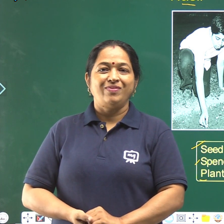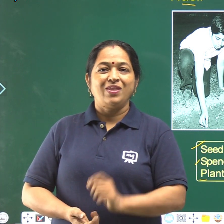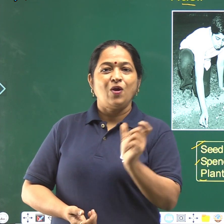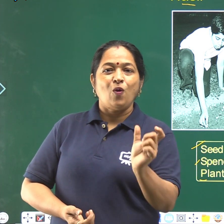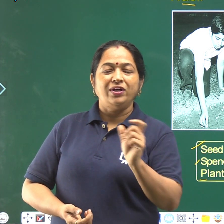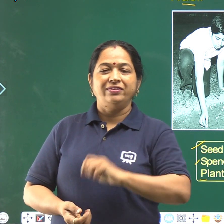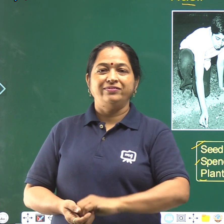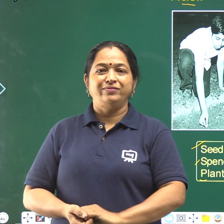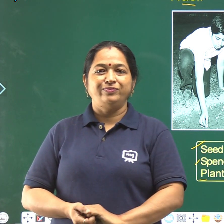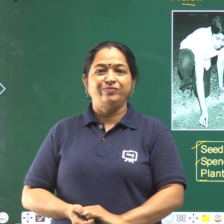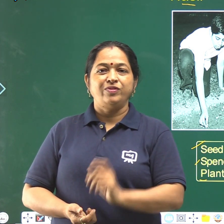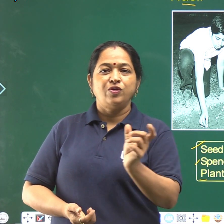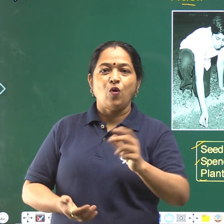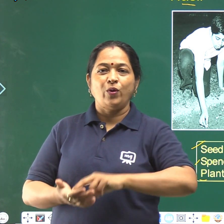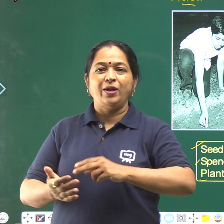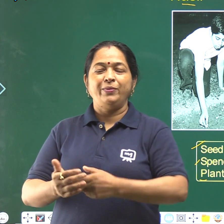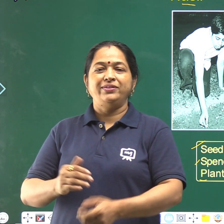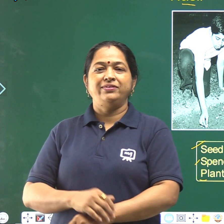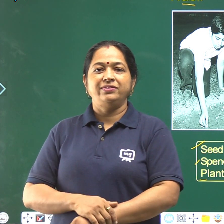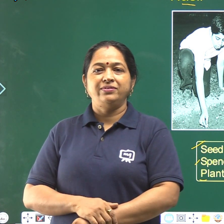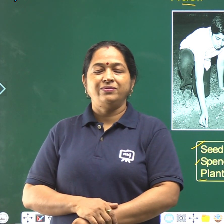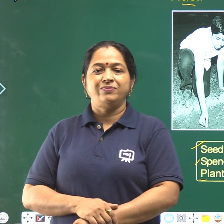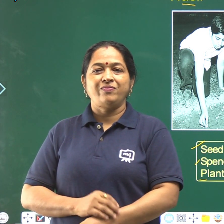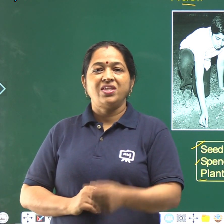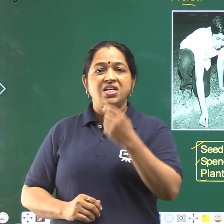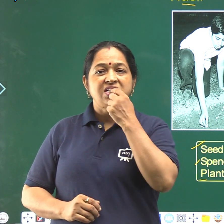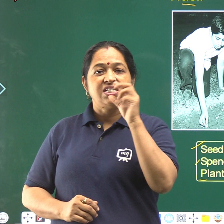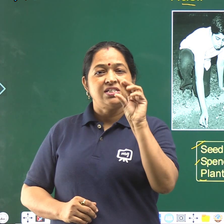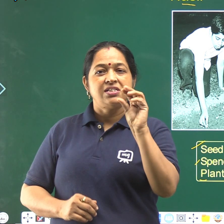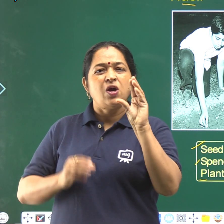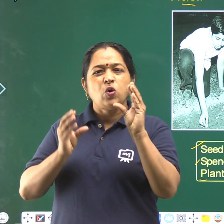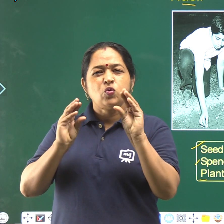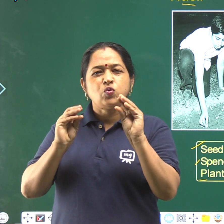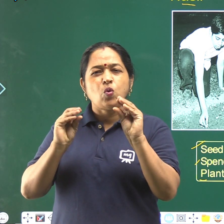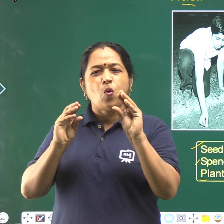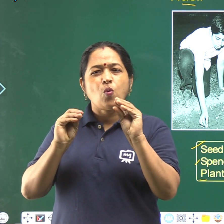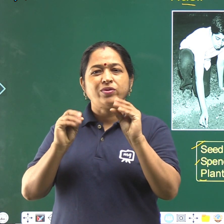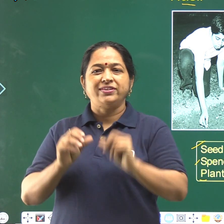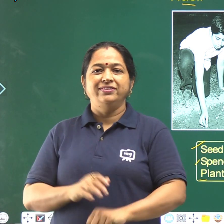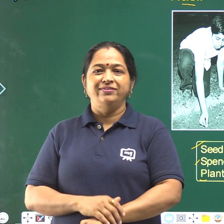Cotton. Cotton means rui.